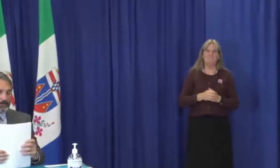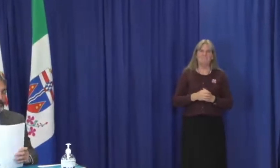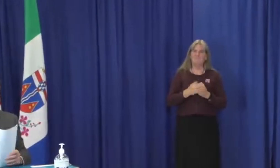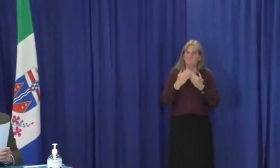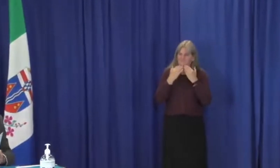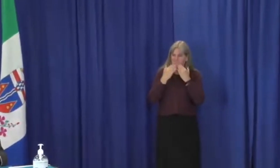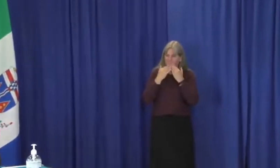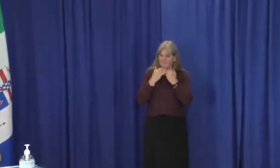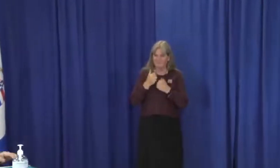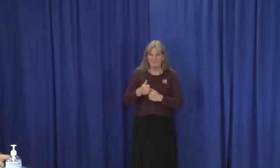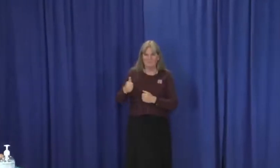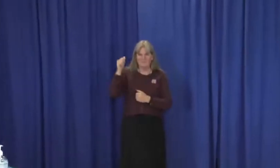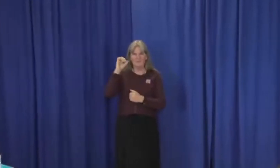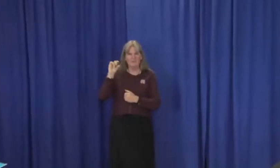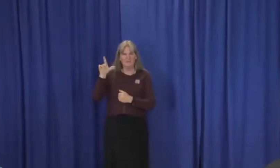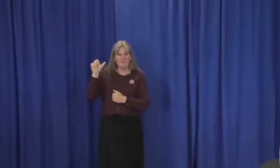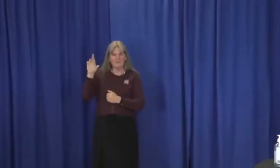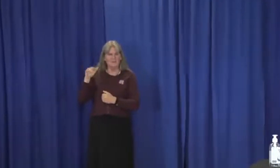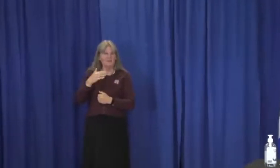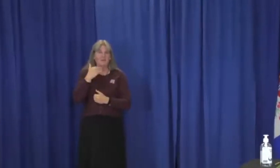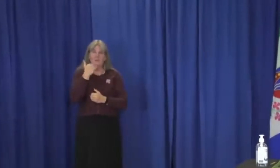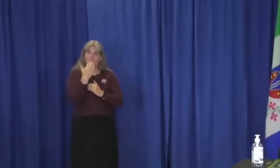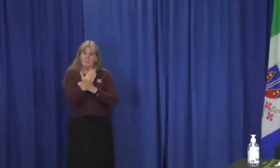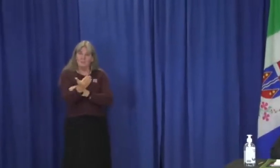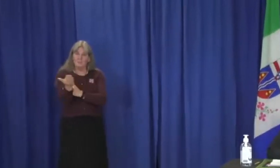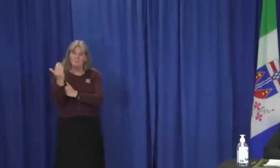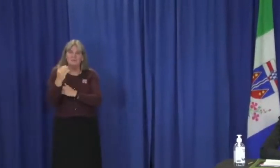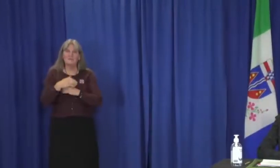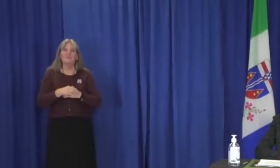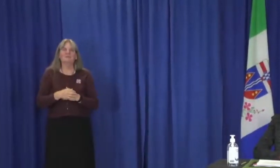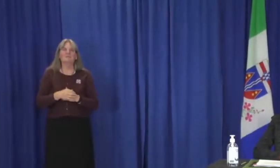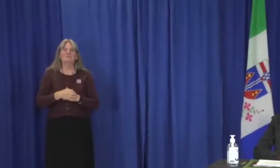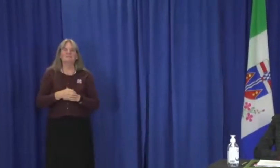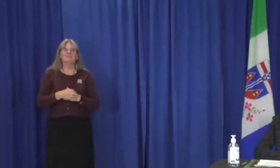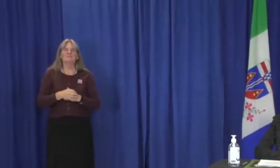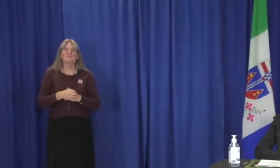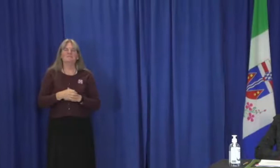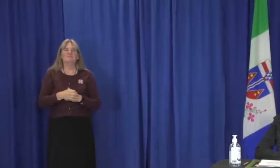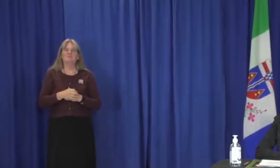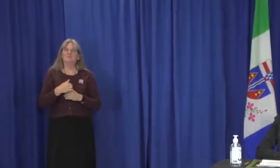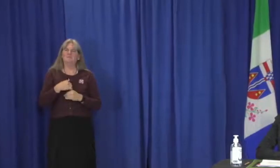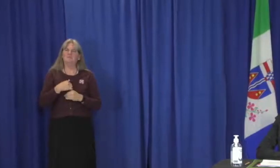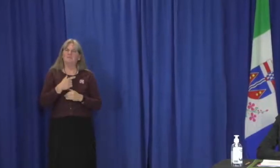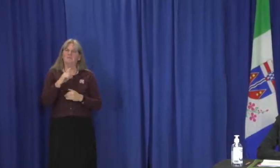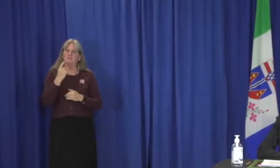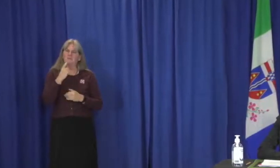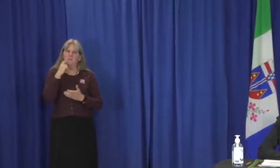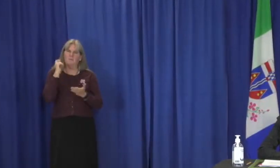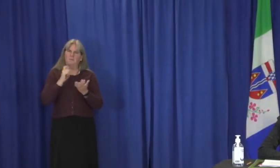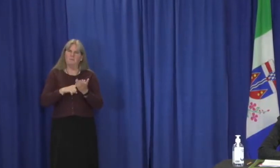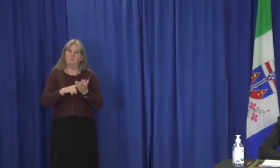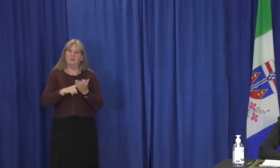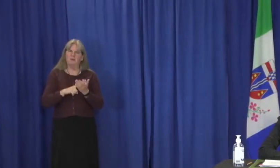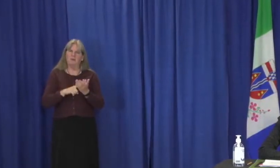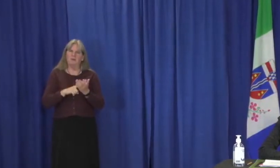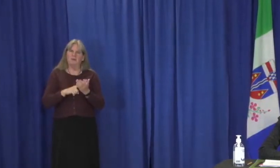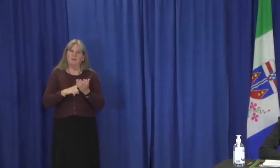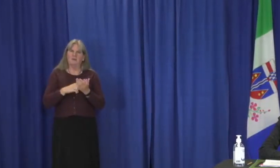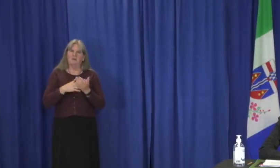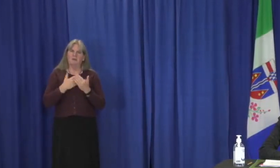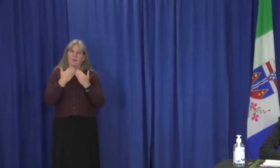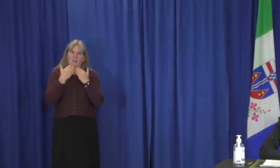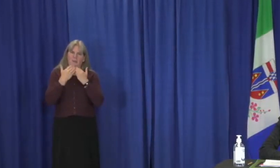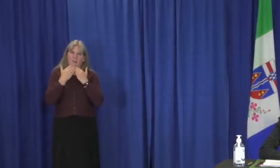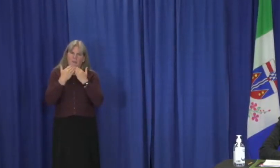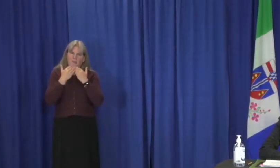Thank you, Premier Silver. Good morning, bonjour. I would like to first acknowledge and my